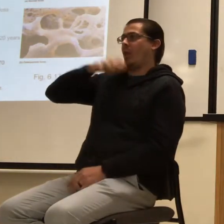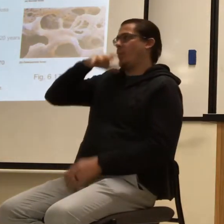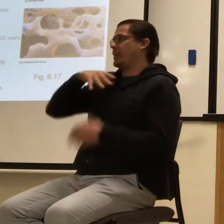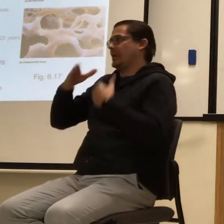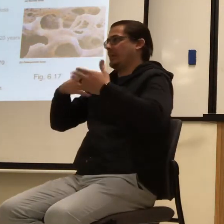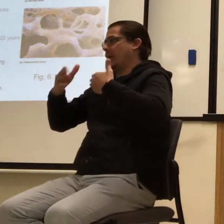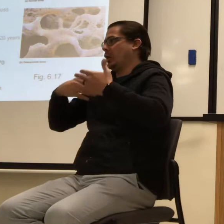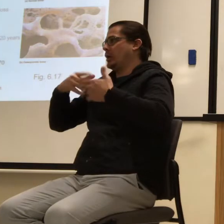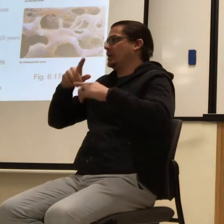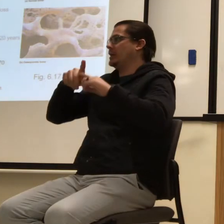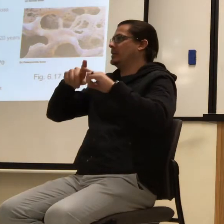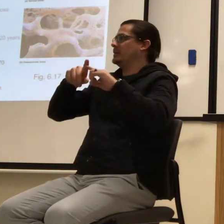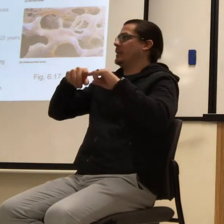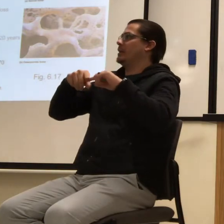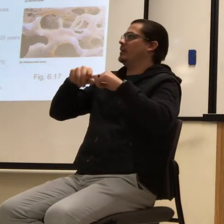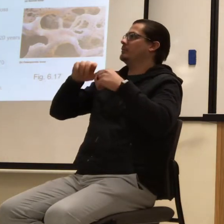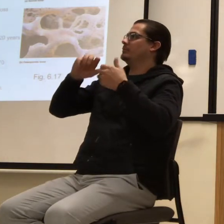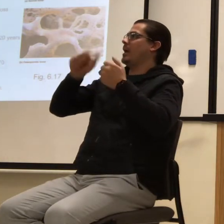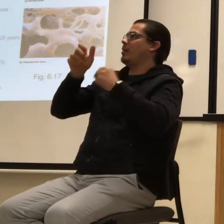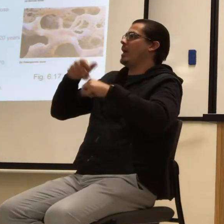depending on how the patient presents.